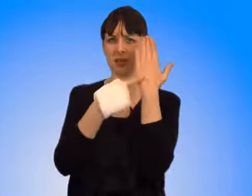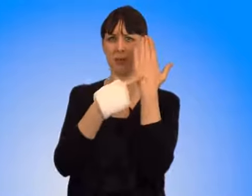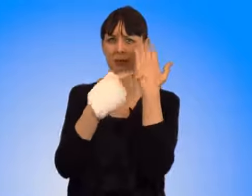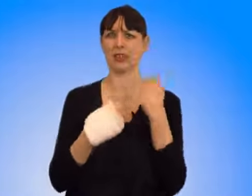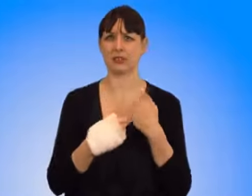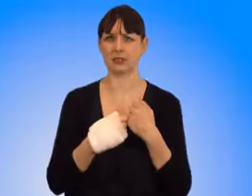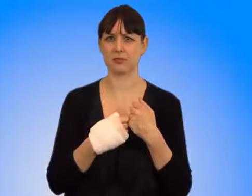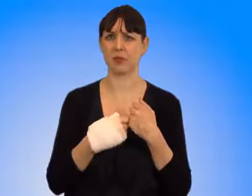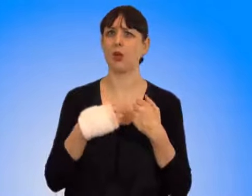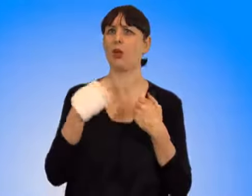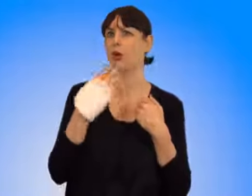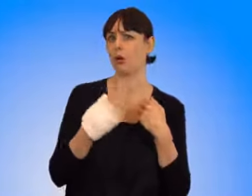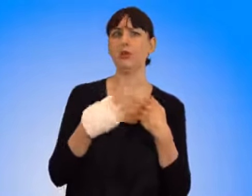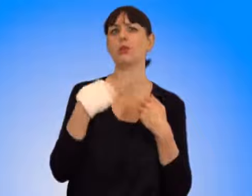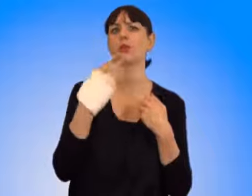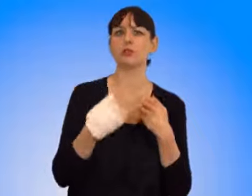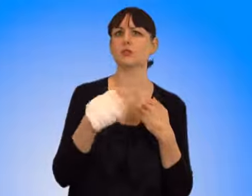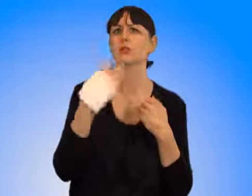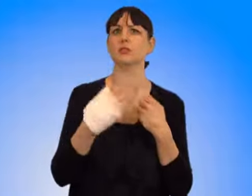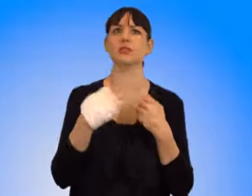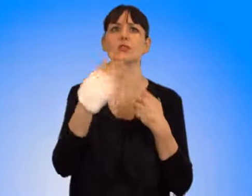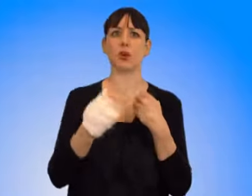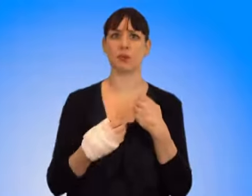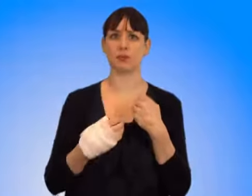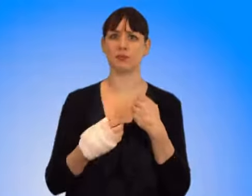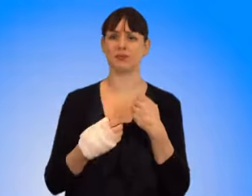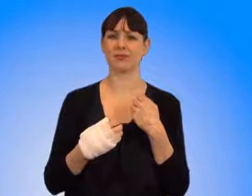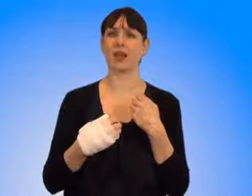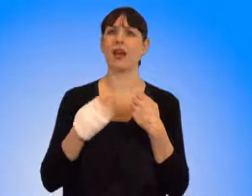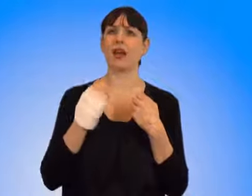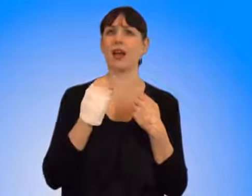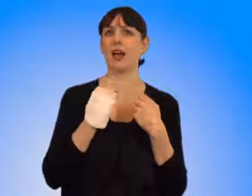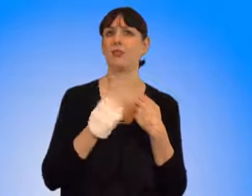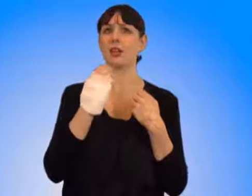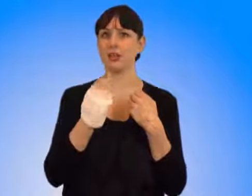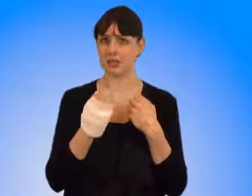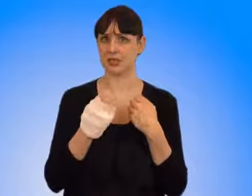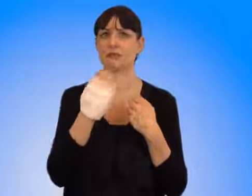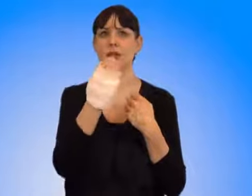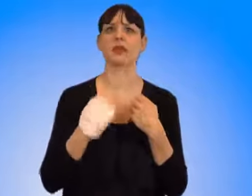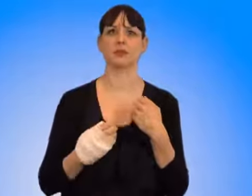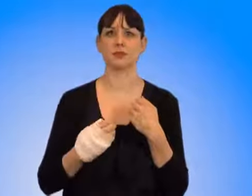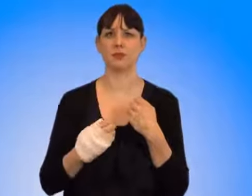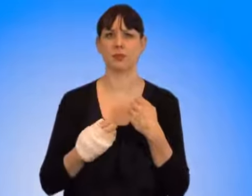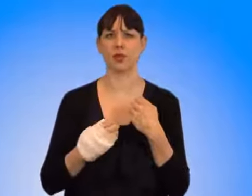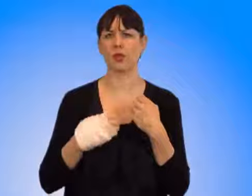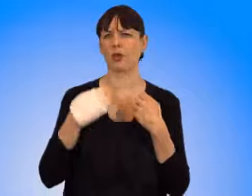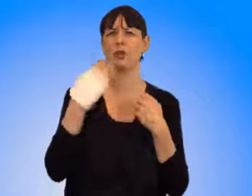on my hand. Or you can also use the verb. I've cut my hand. When